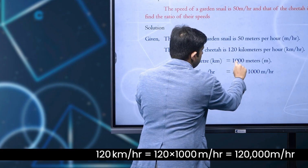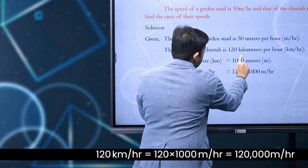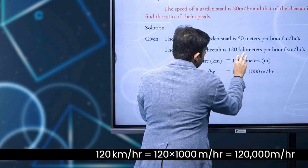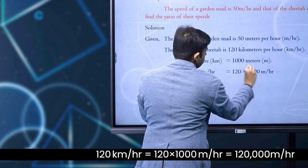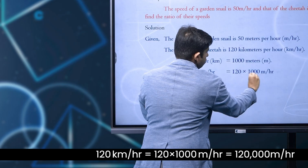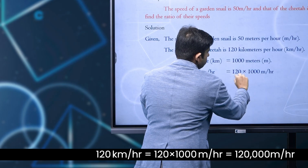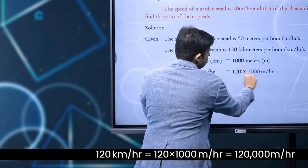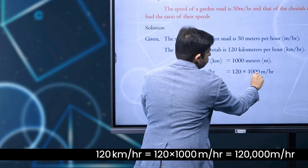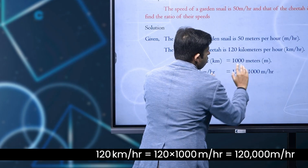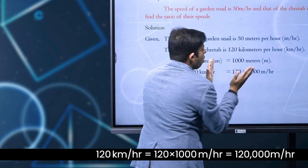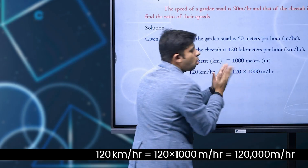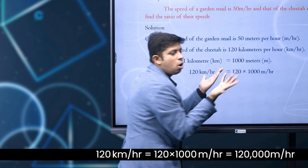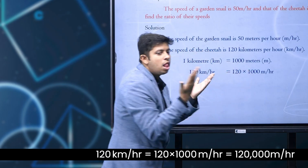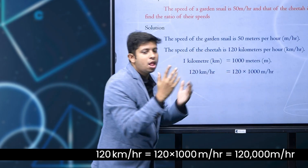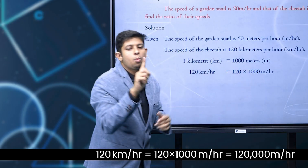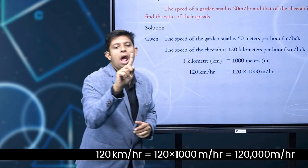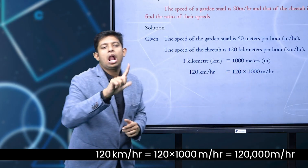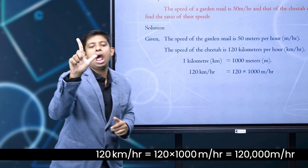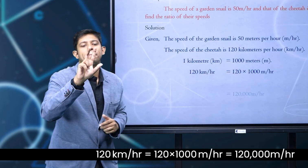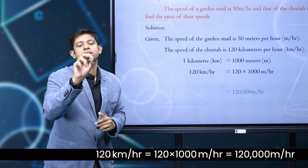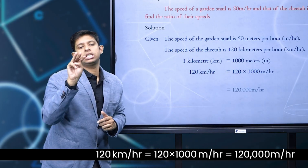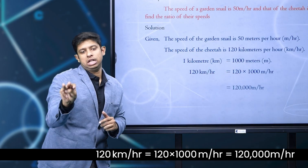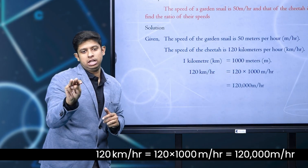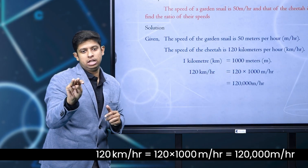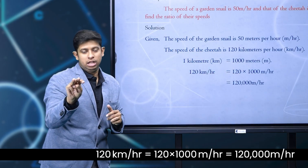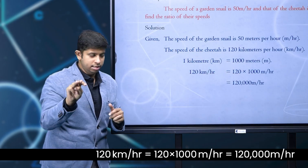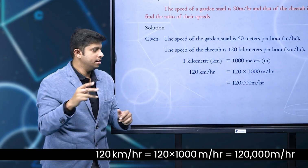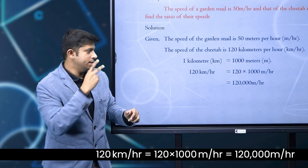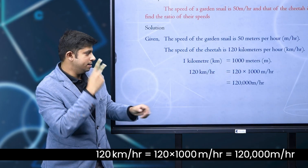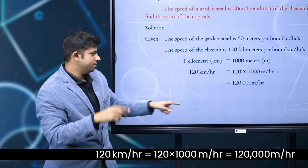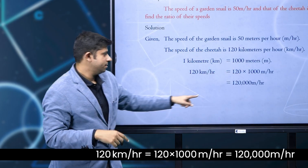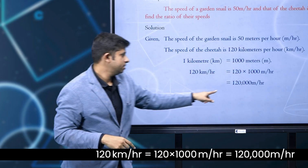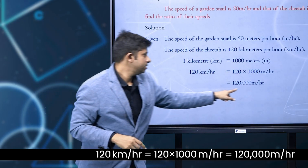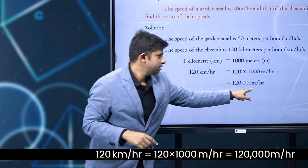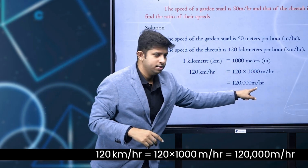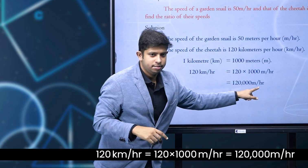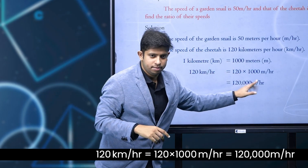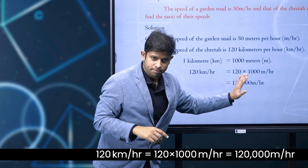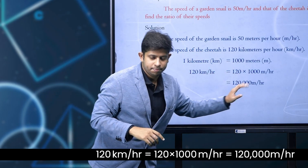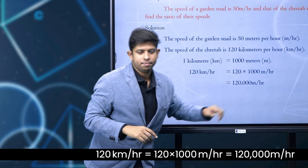120 km per hour is equal to 120 into 1000 meter per hour is equal to 1,20,000 meter per